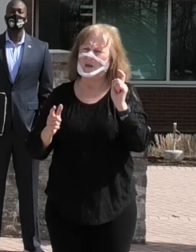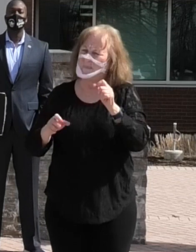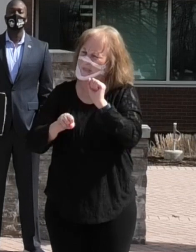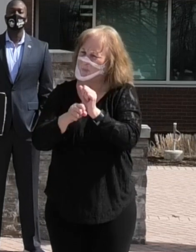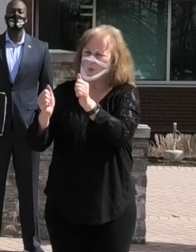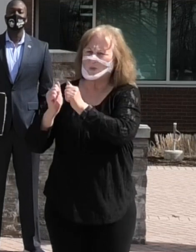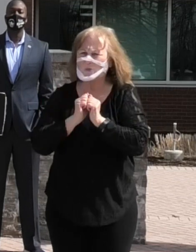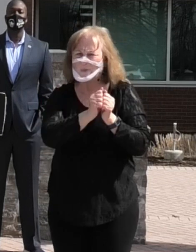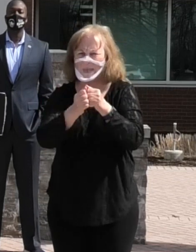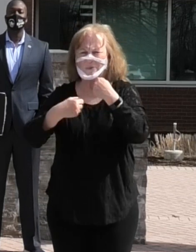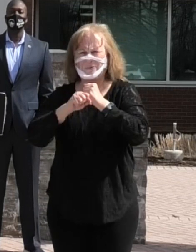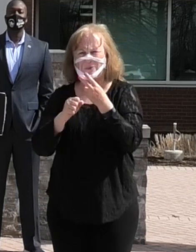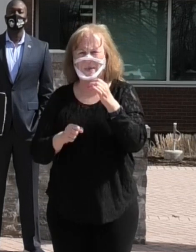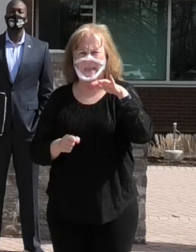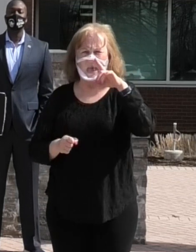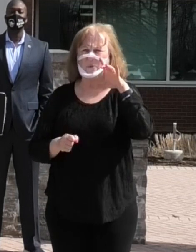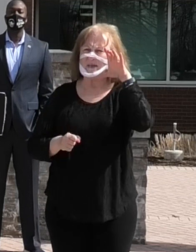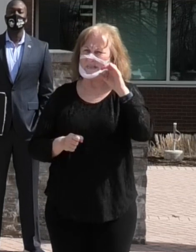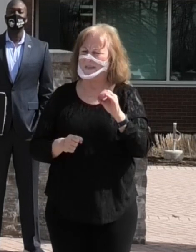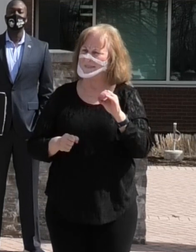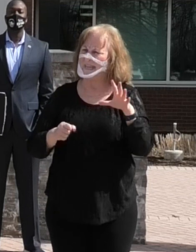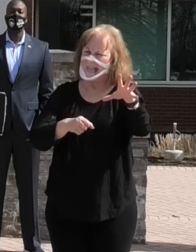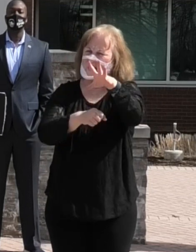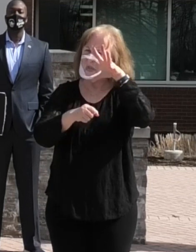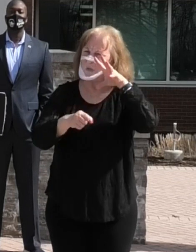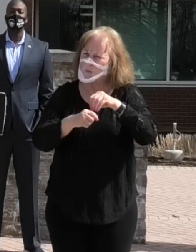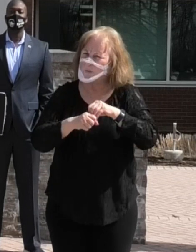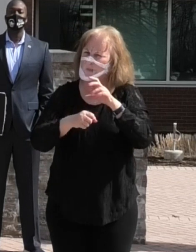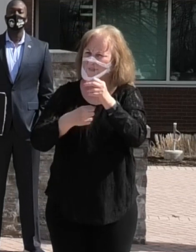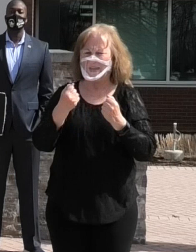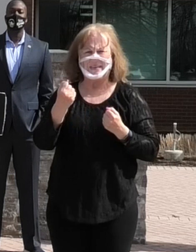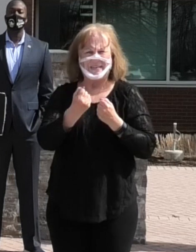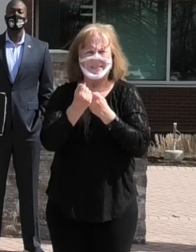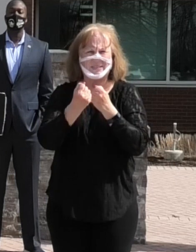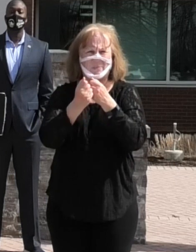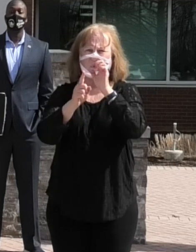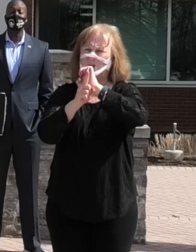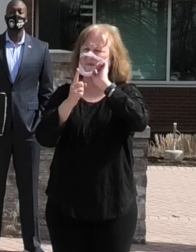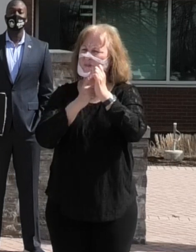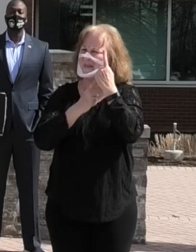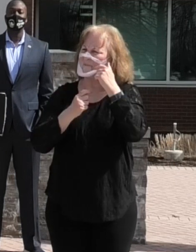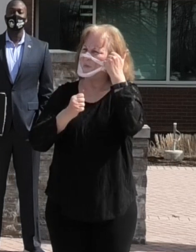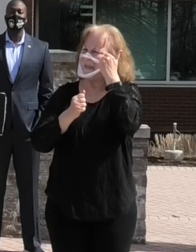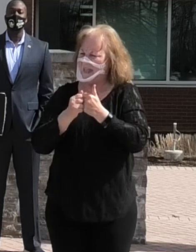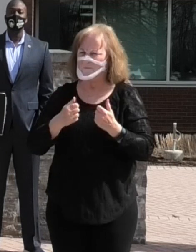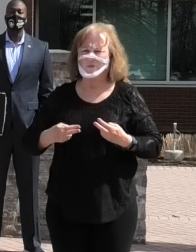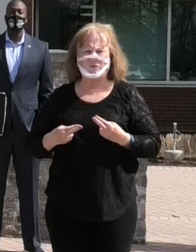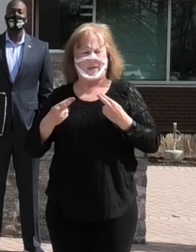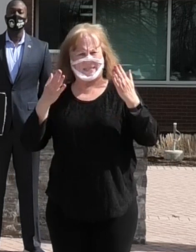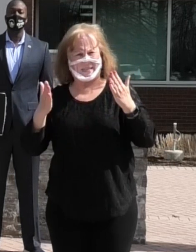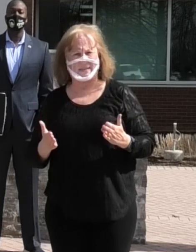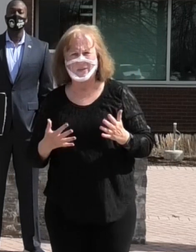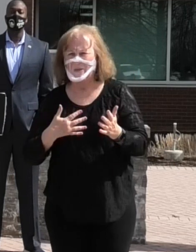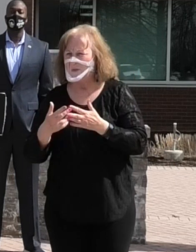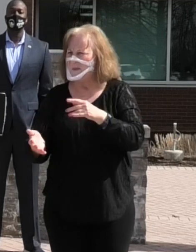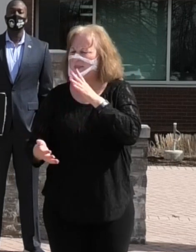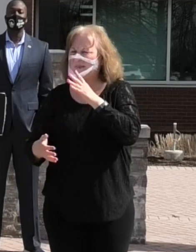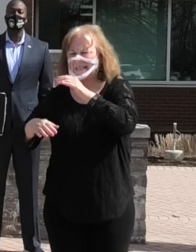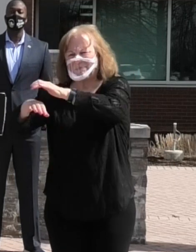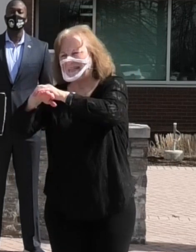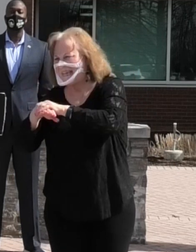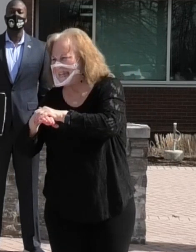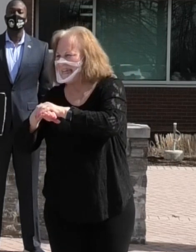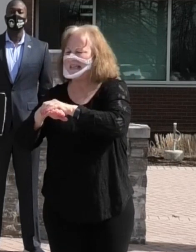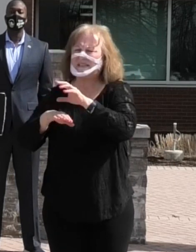work together to make Howard County an inclusive and supportive environment for every resident, whether they speak English